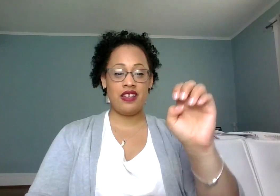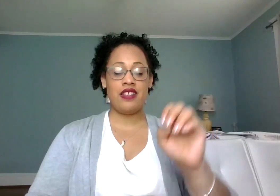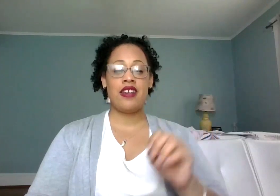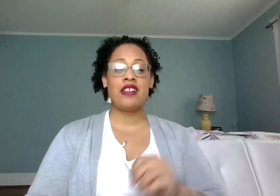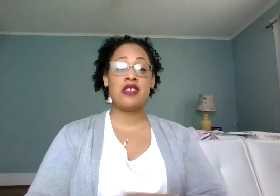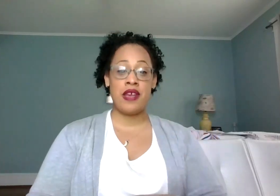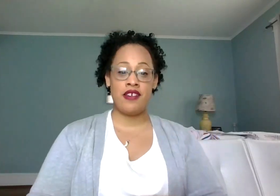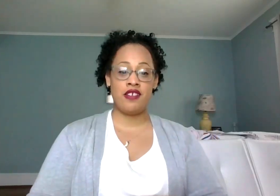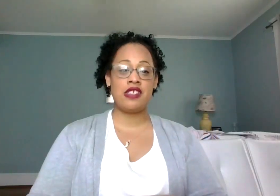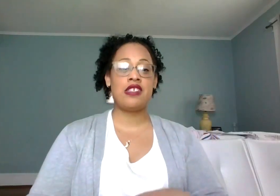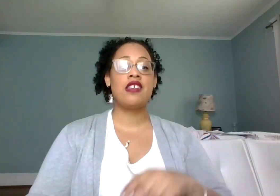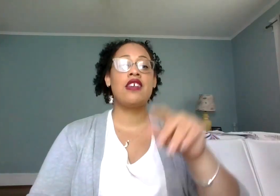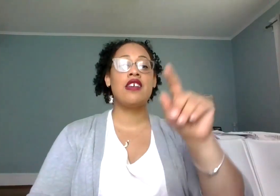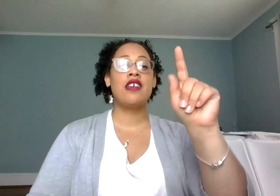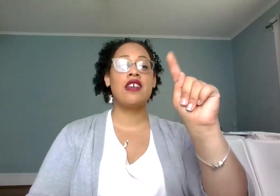that spells